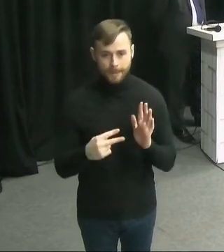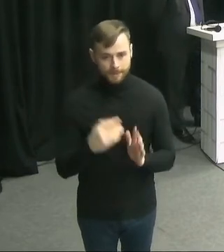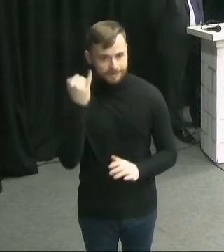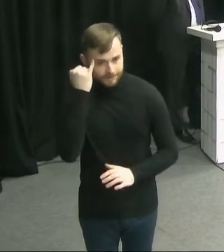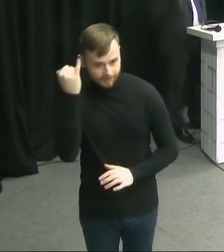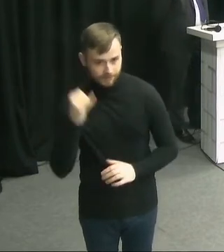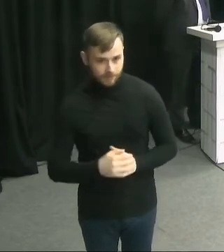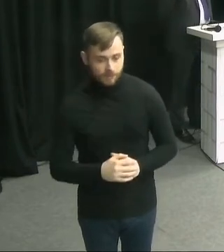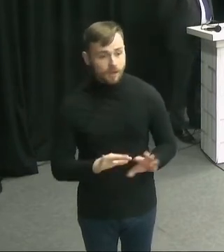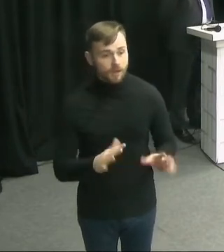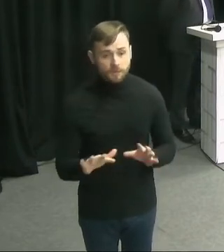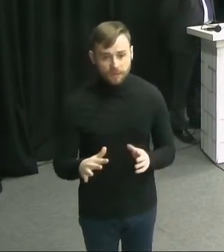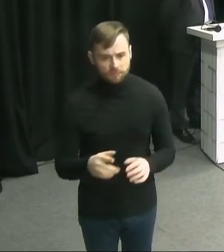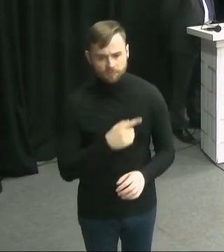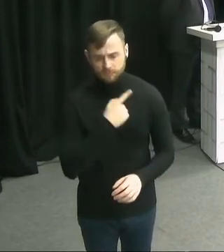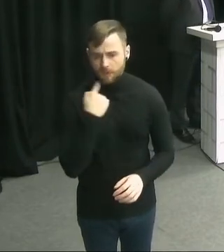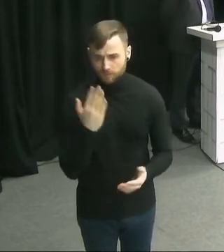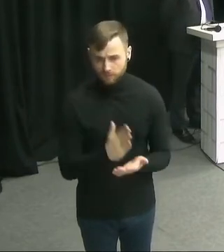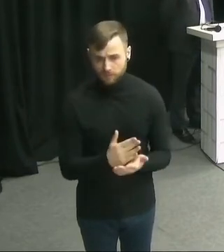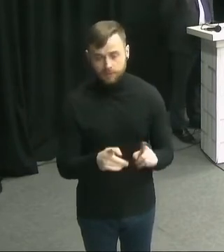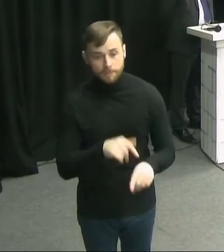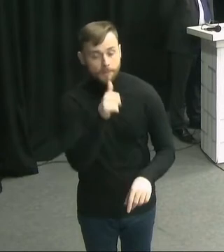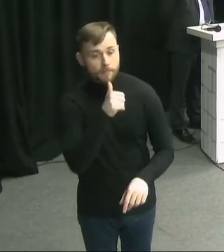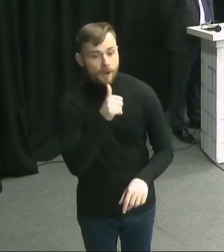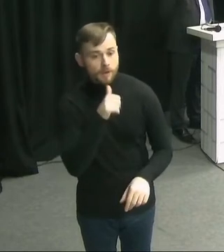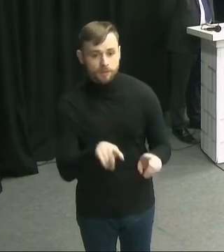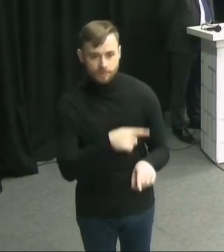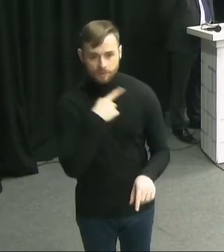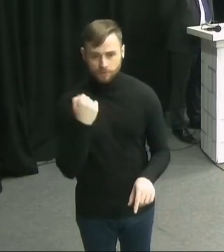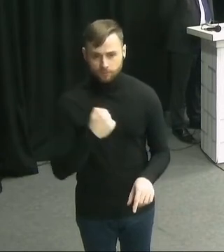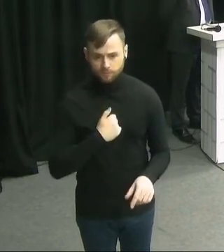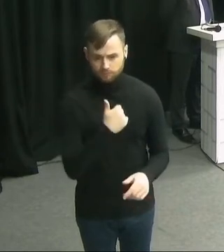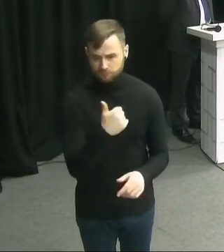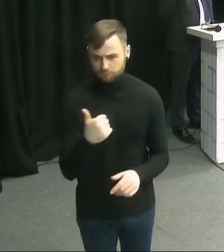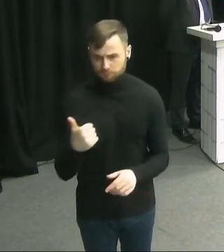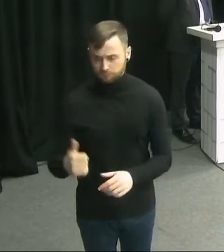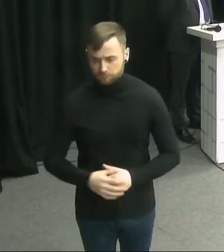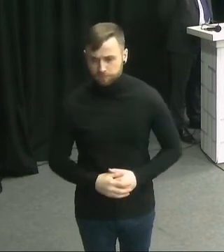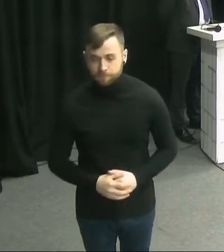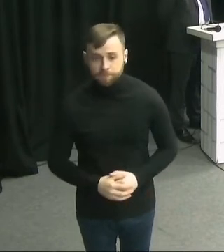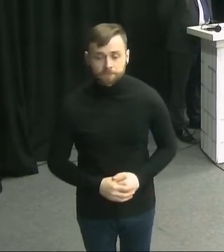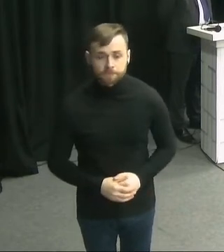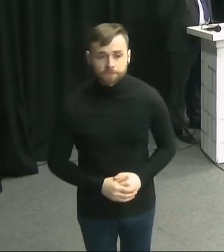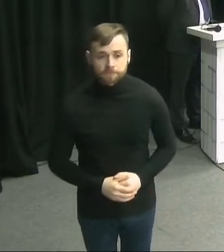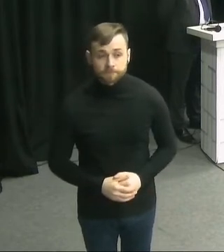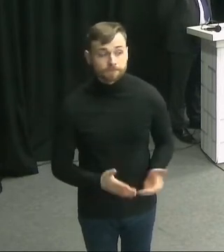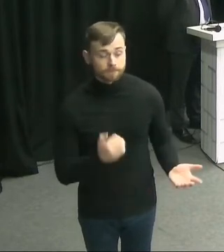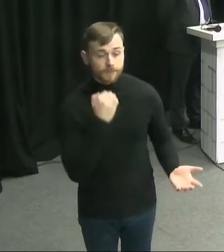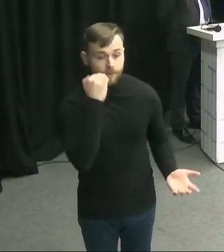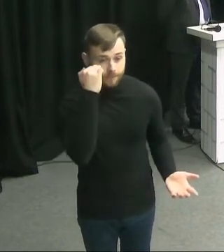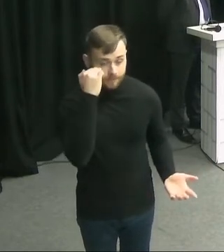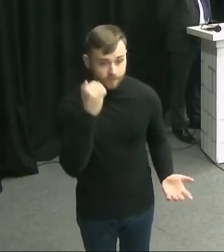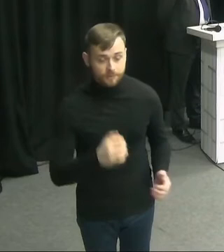you. Thank you. This was the last question. The second question.